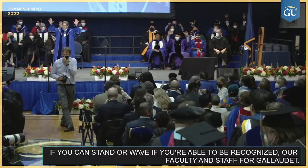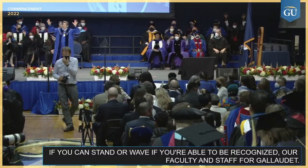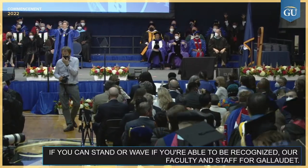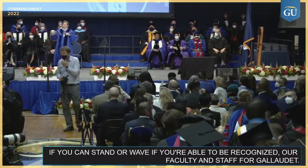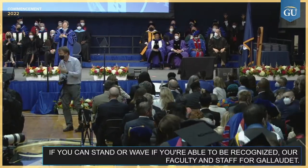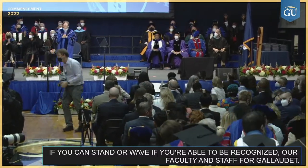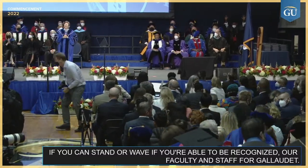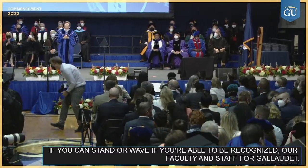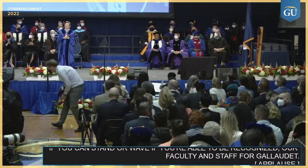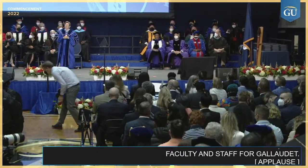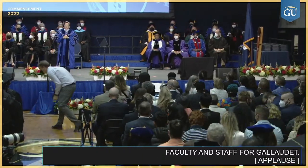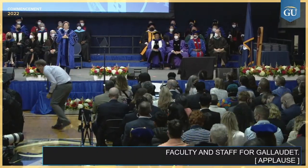Staff as well.